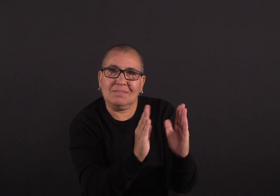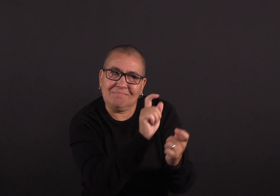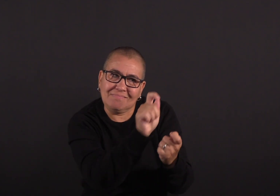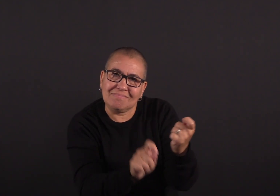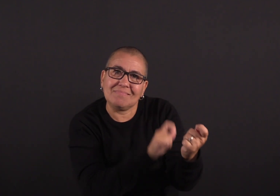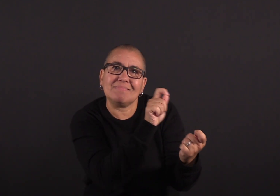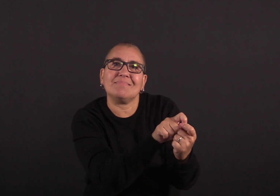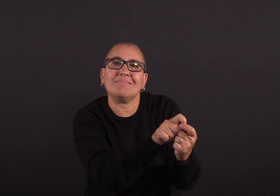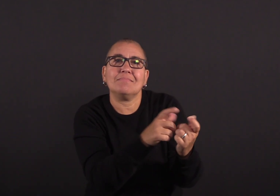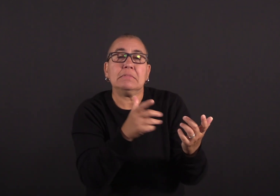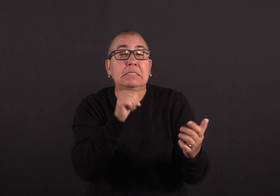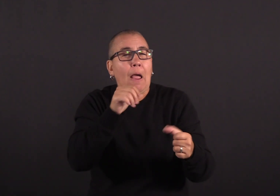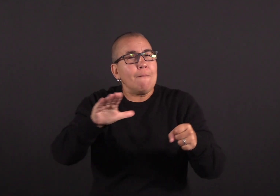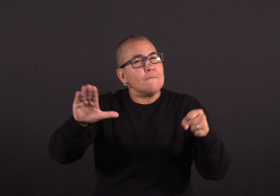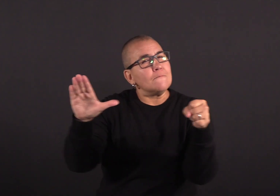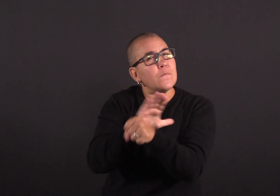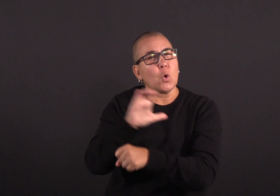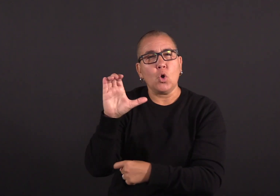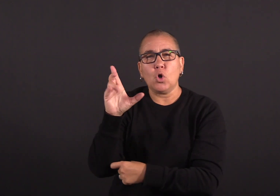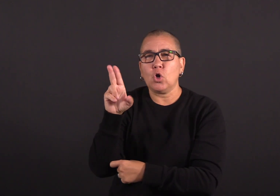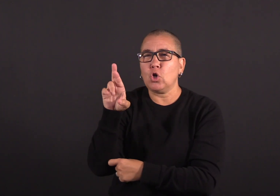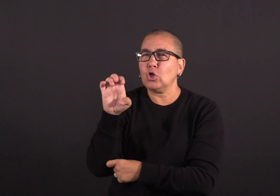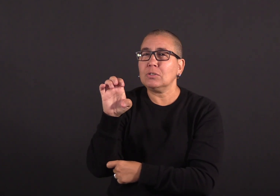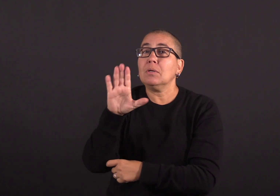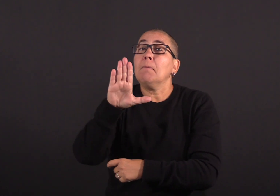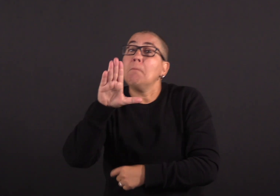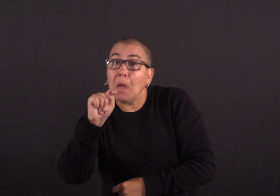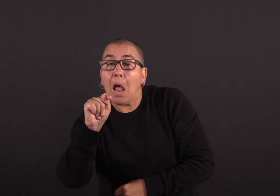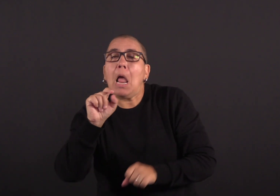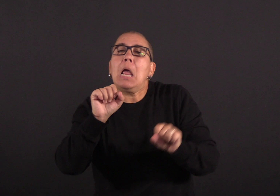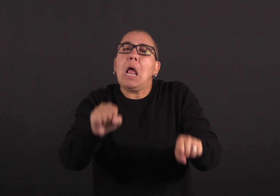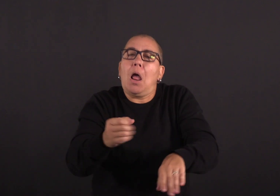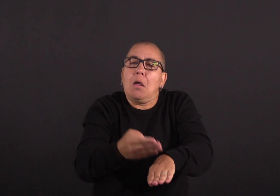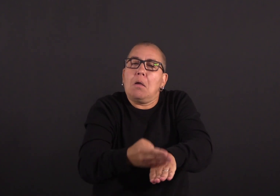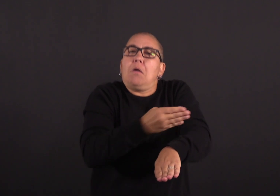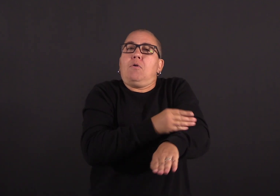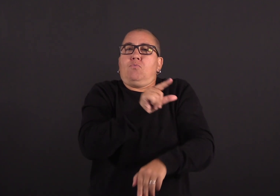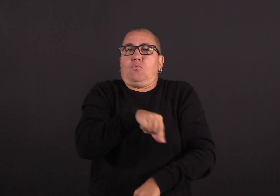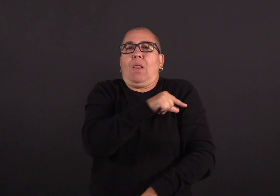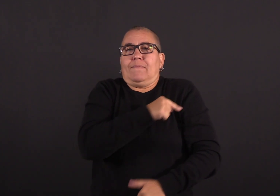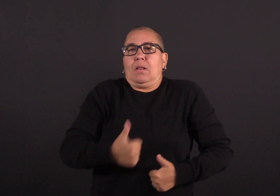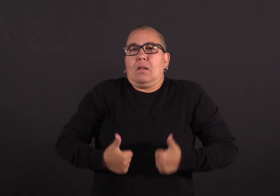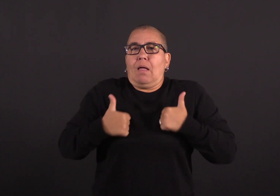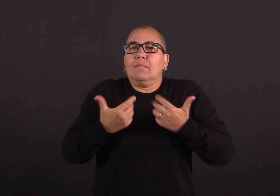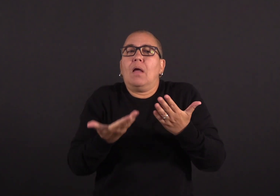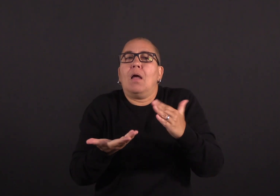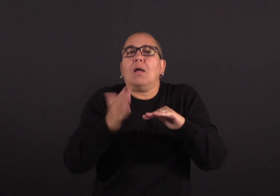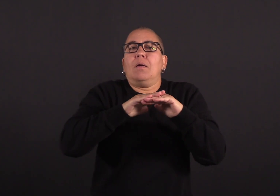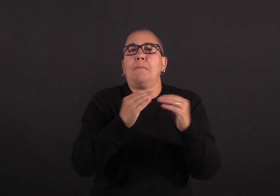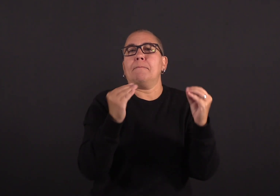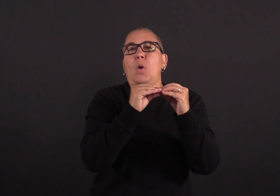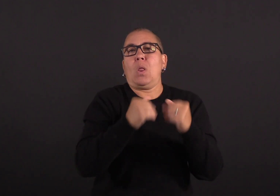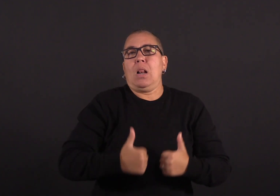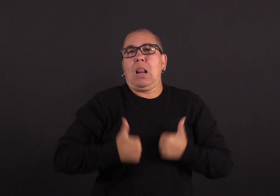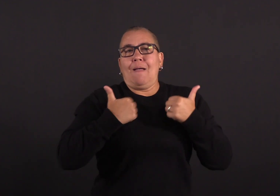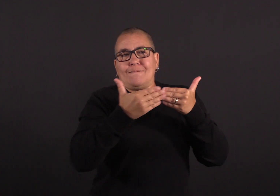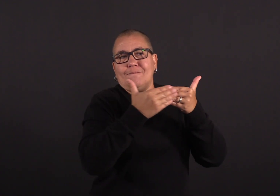cure, but it greatly improves the quality and length of life for most affected children.